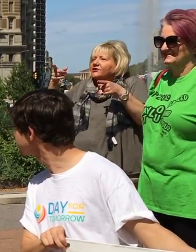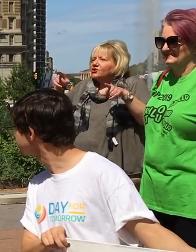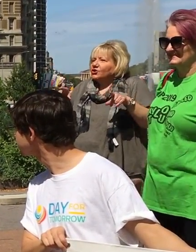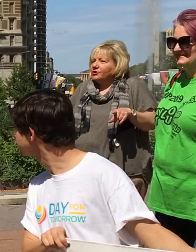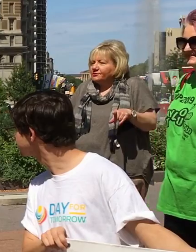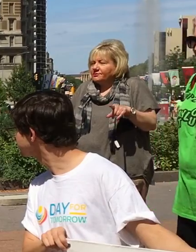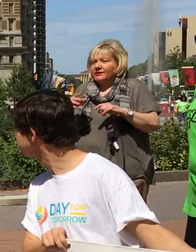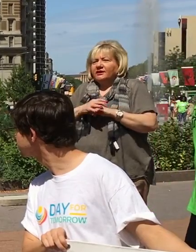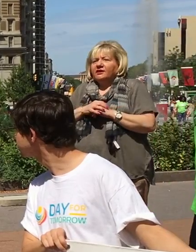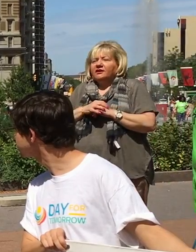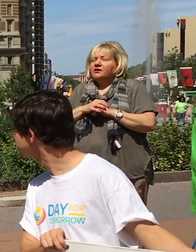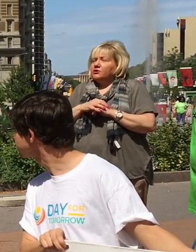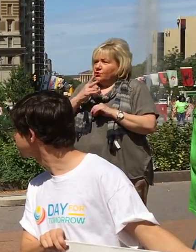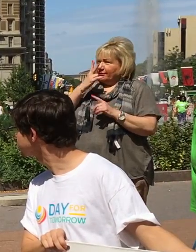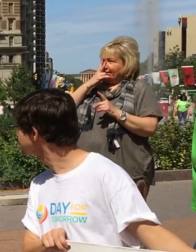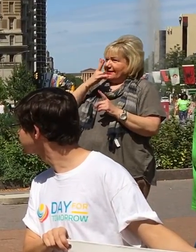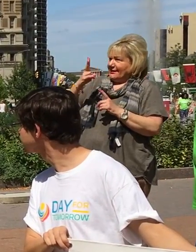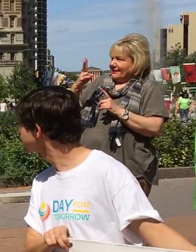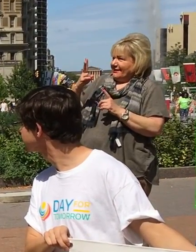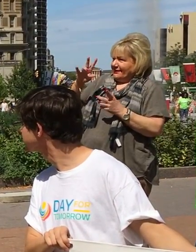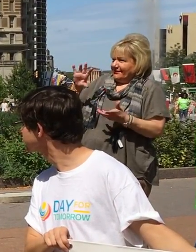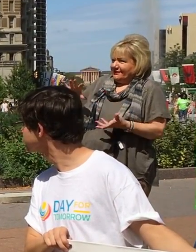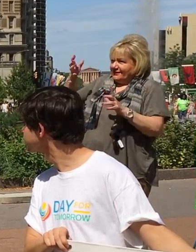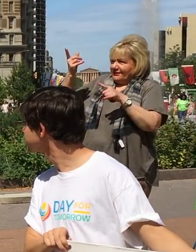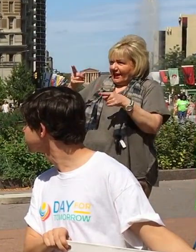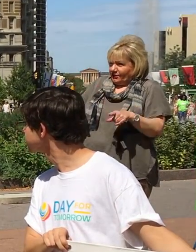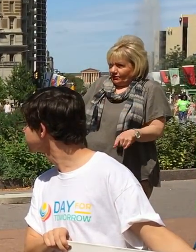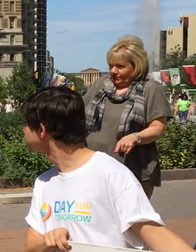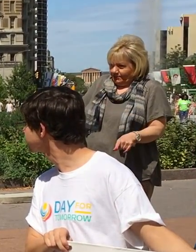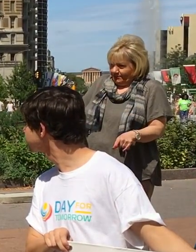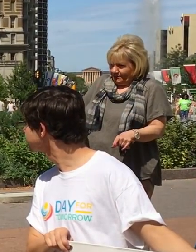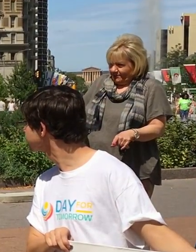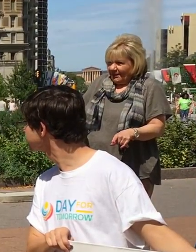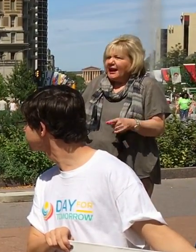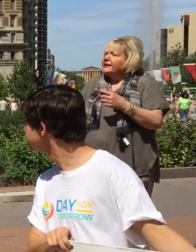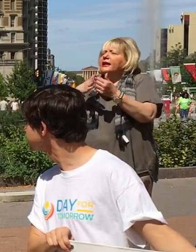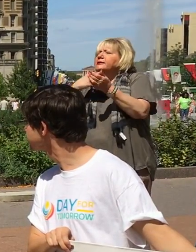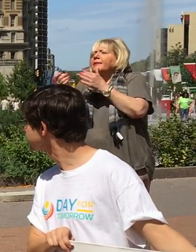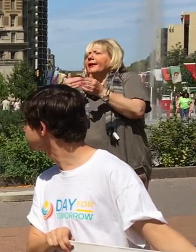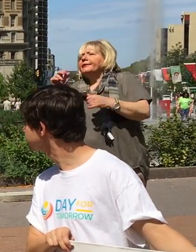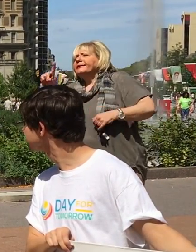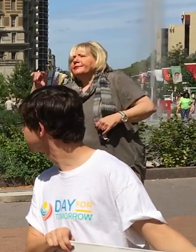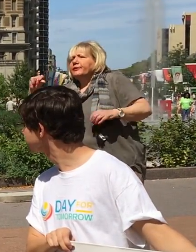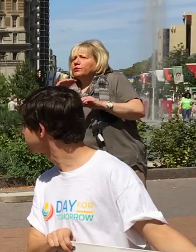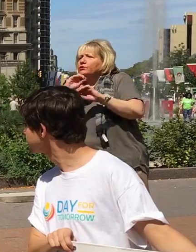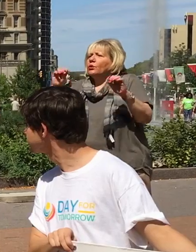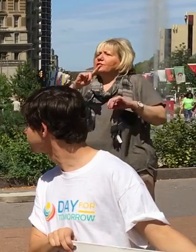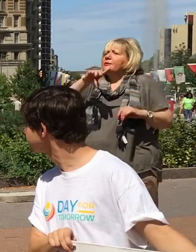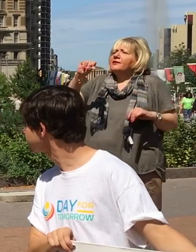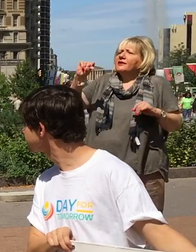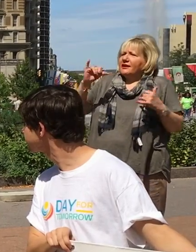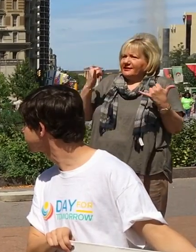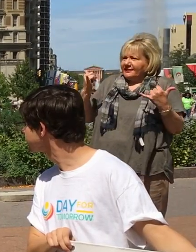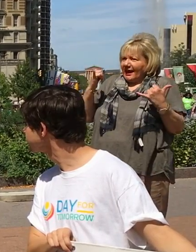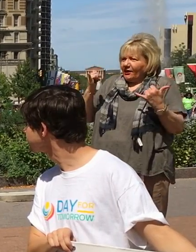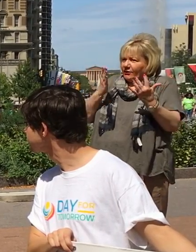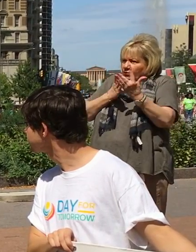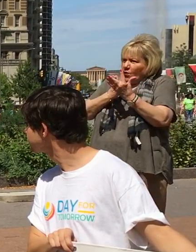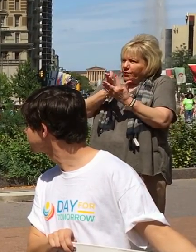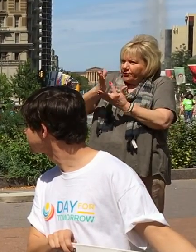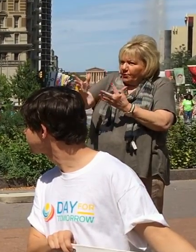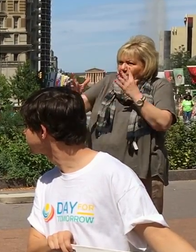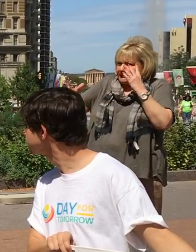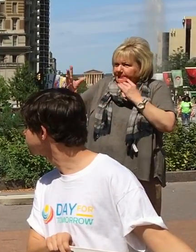If people go in a disaster, when you're in it, even if you didn't have a disability, you've now been through a traumatic